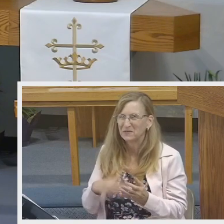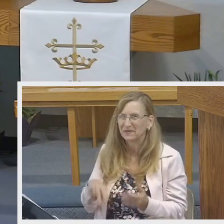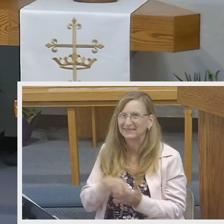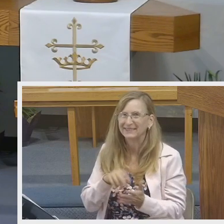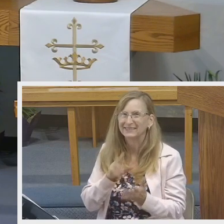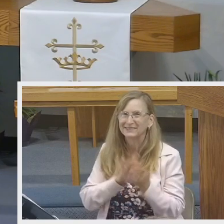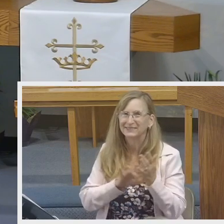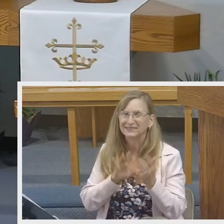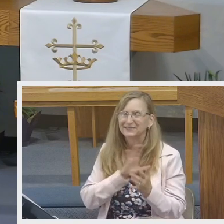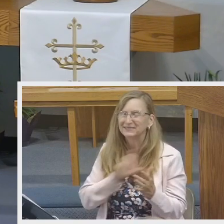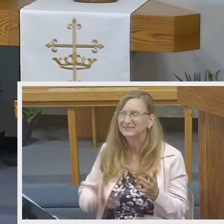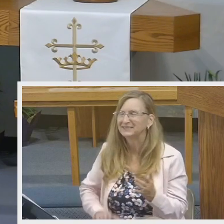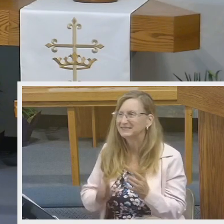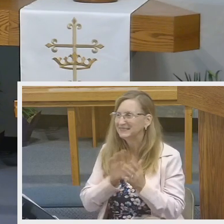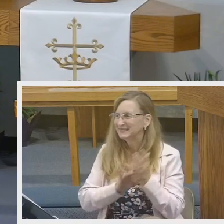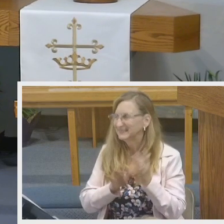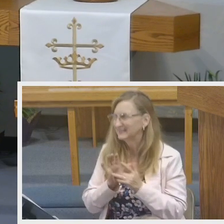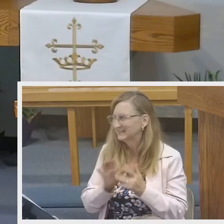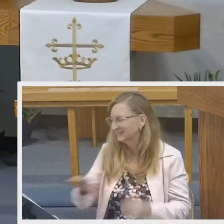Jesus.